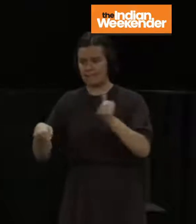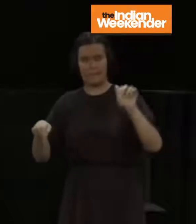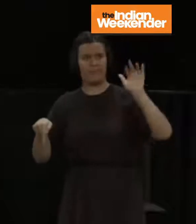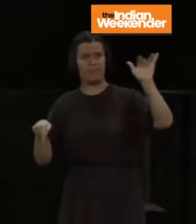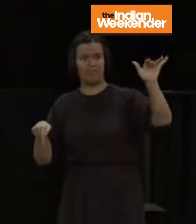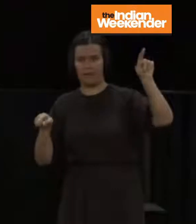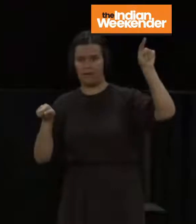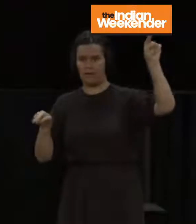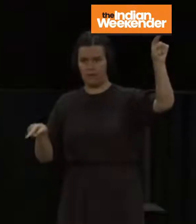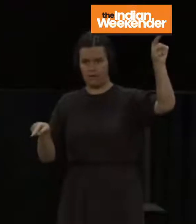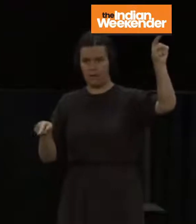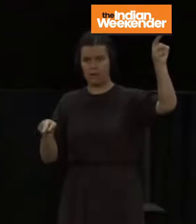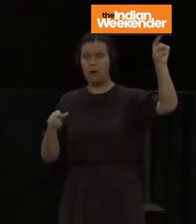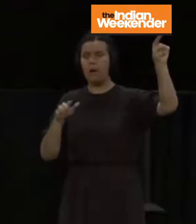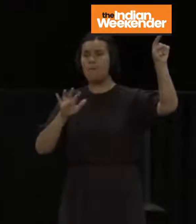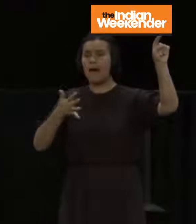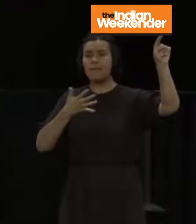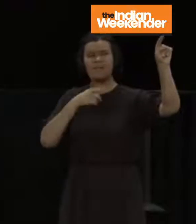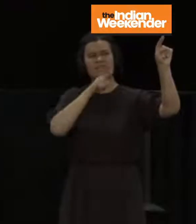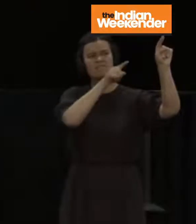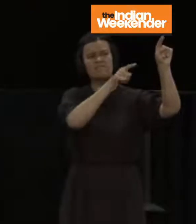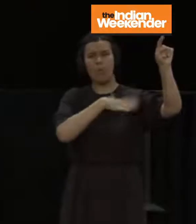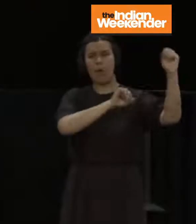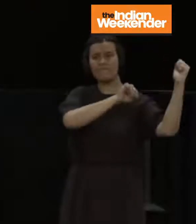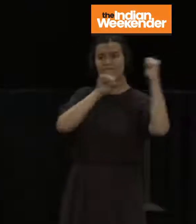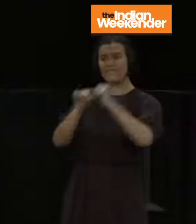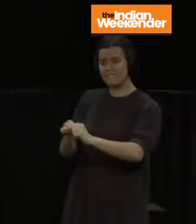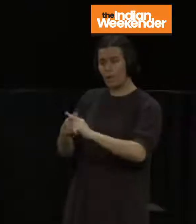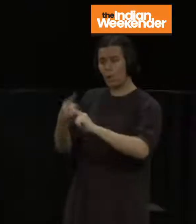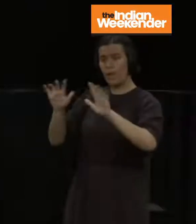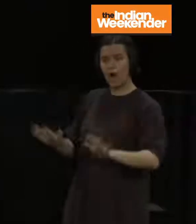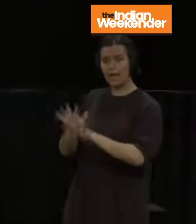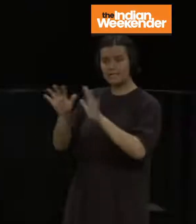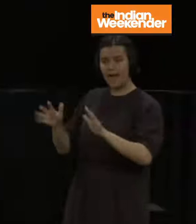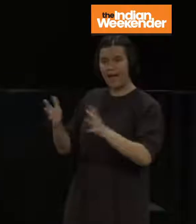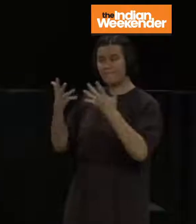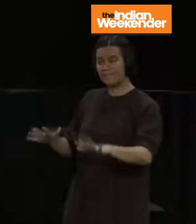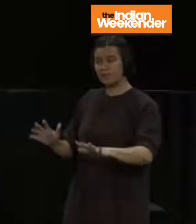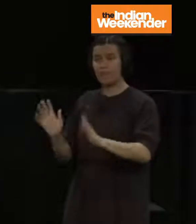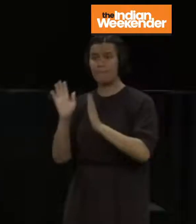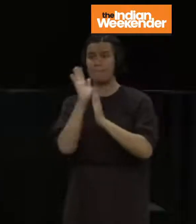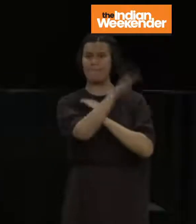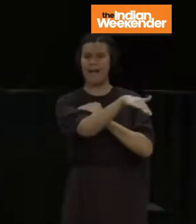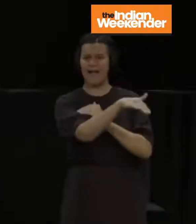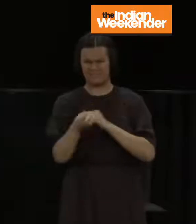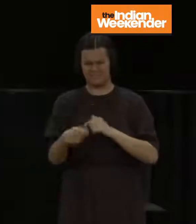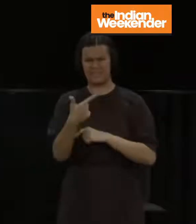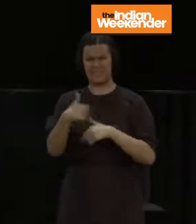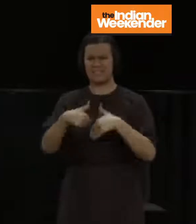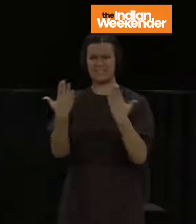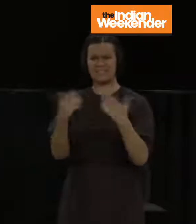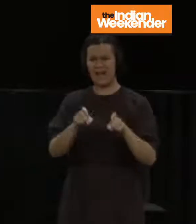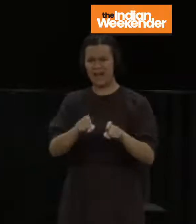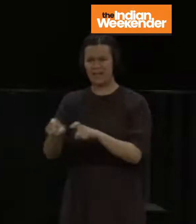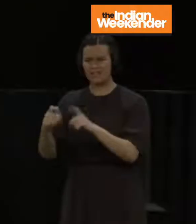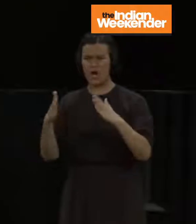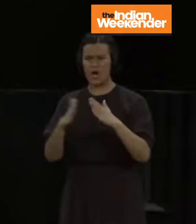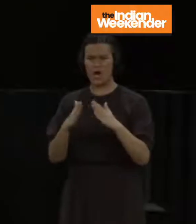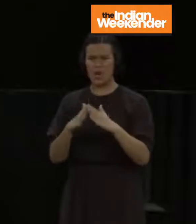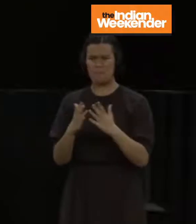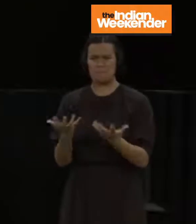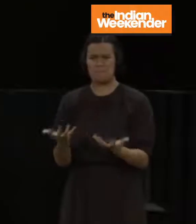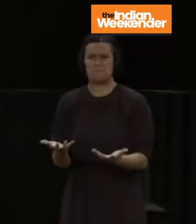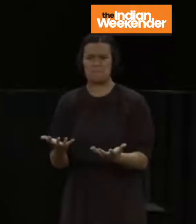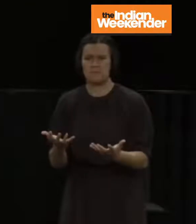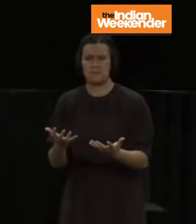just want to come home, for a holiday to see people. Well, they will be able to see their family during that time. So they will be able, if they're staying,